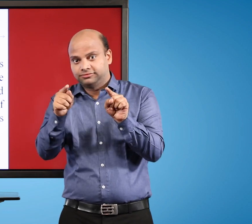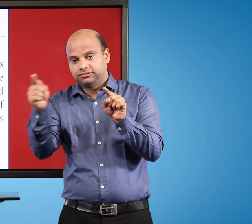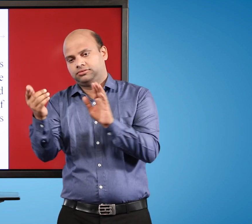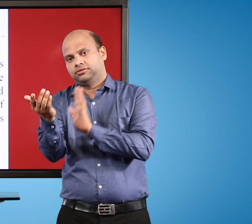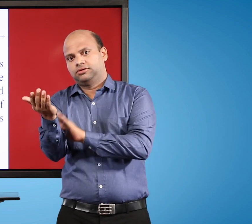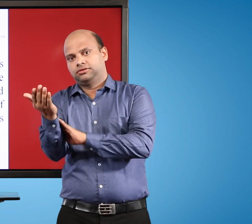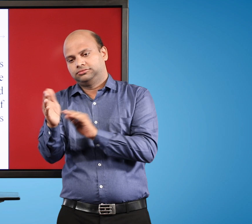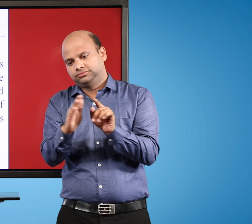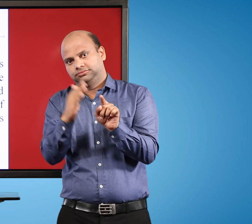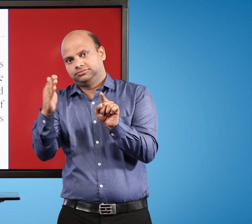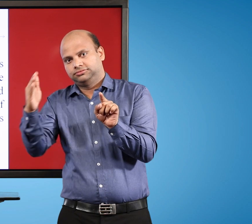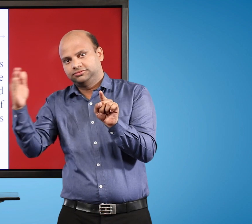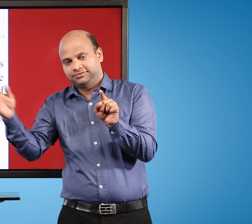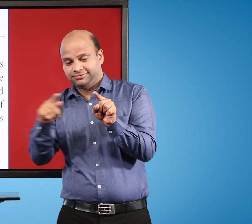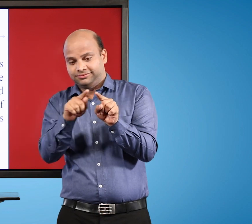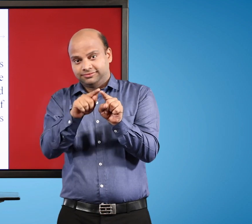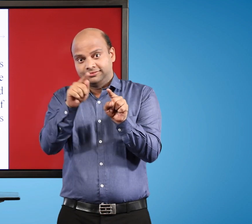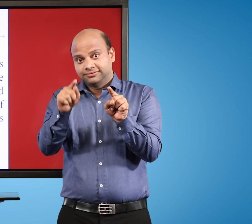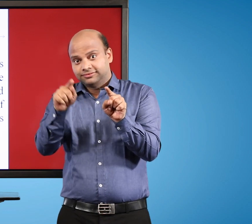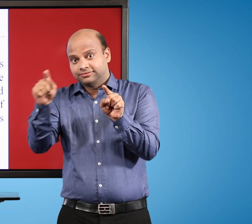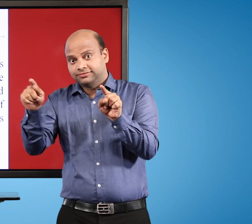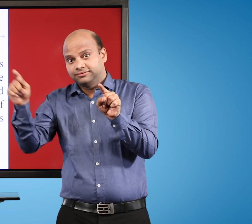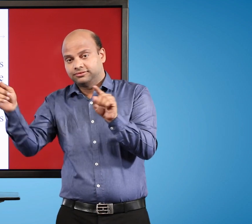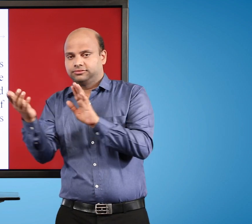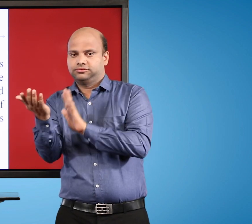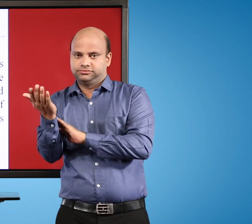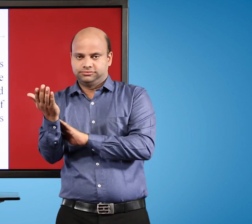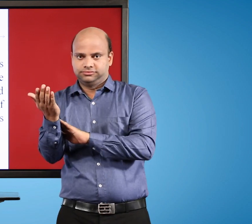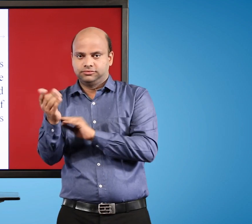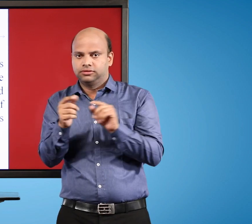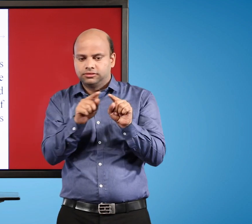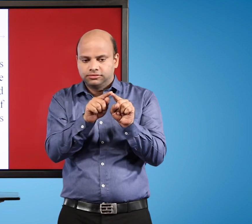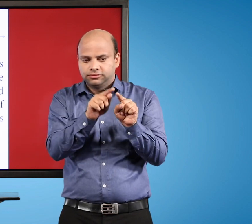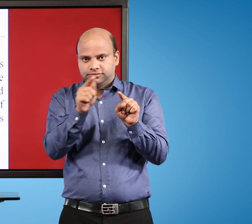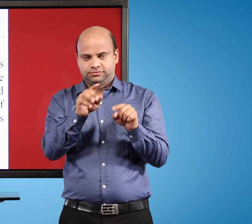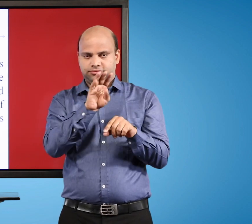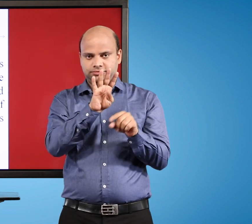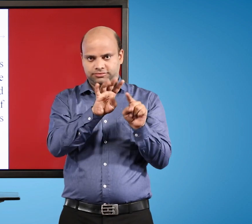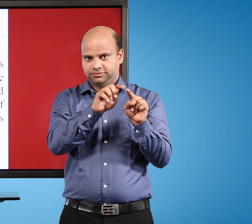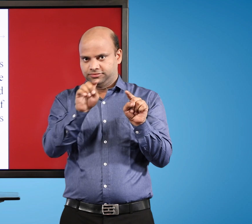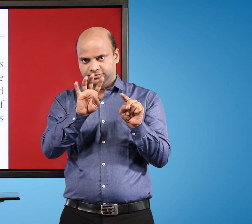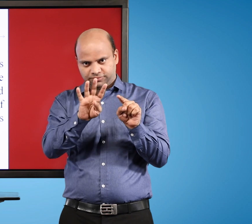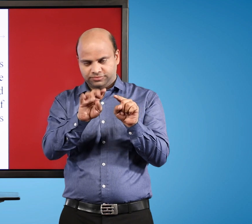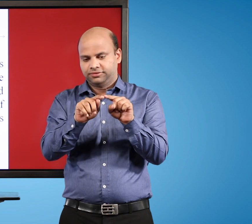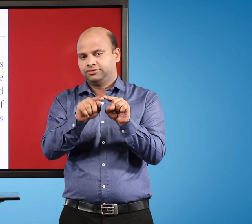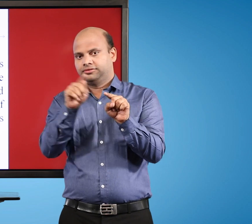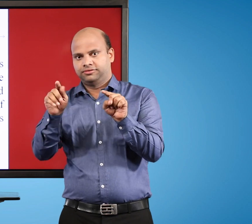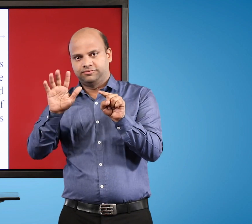we make 4 jumps to the right, from 3 to 4, 4 to 5, 5 to